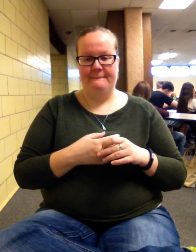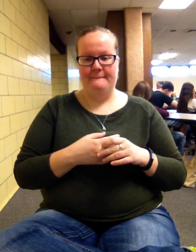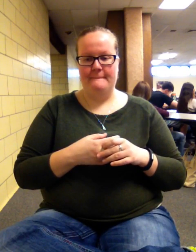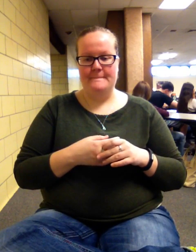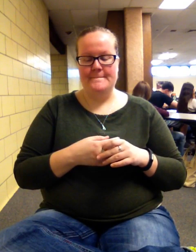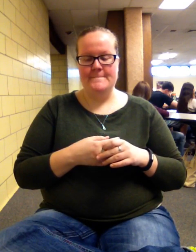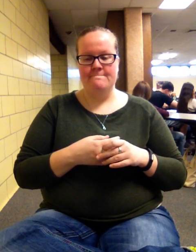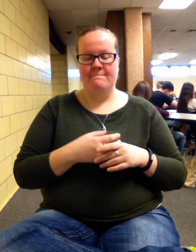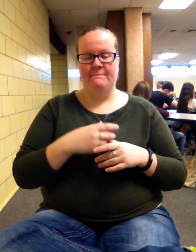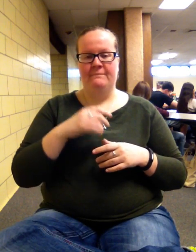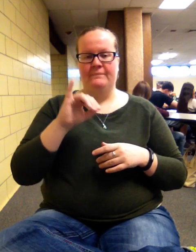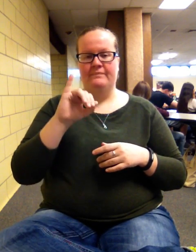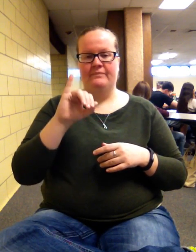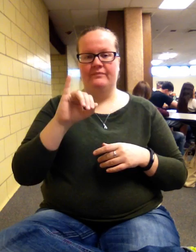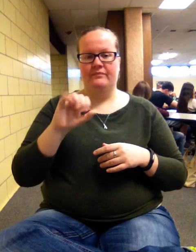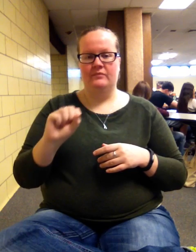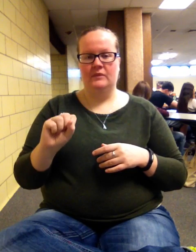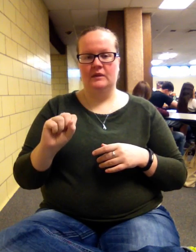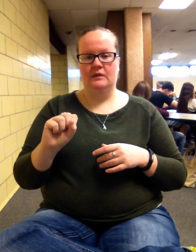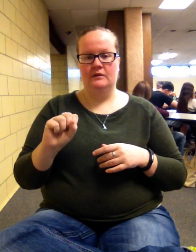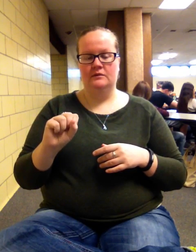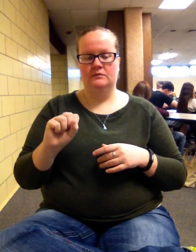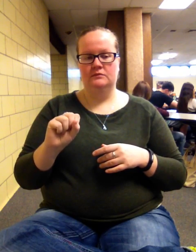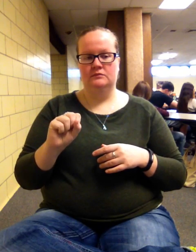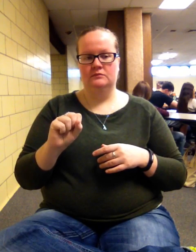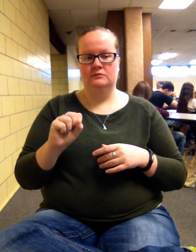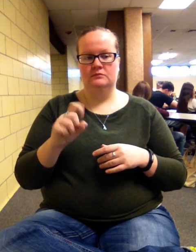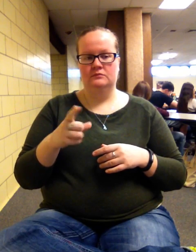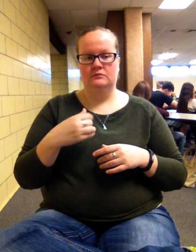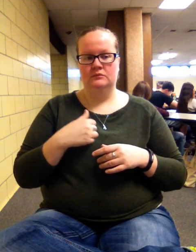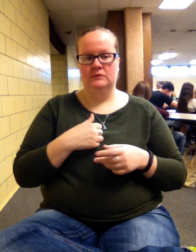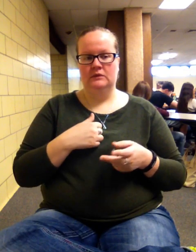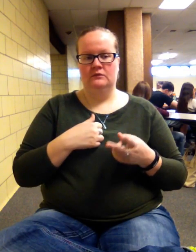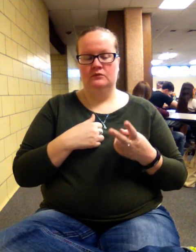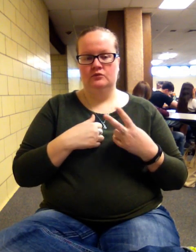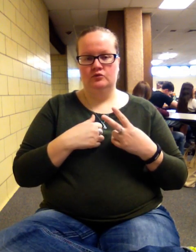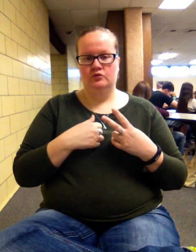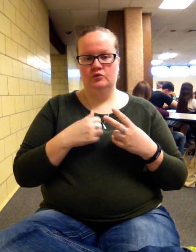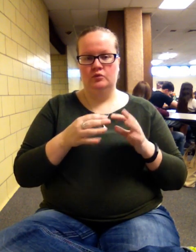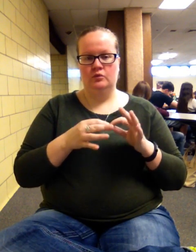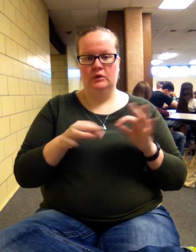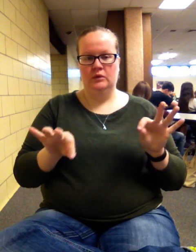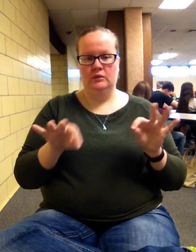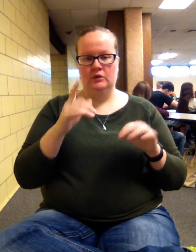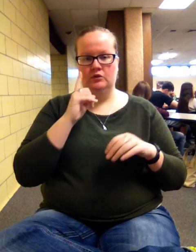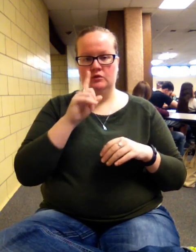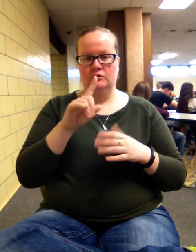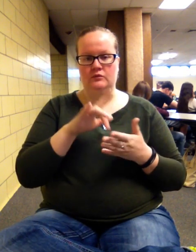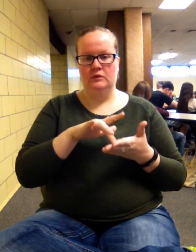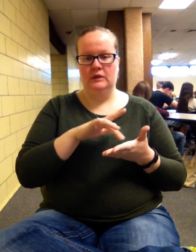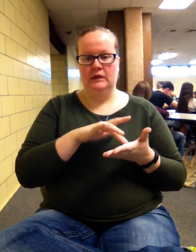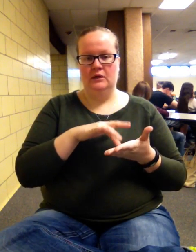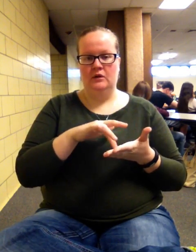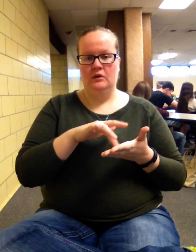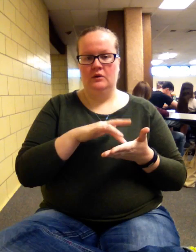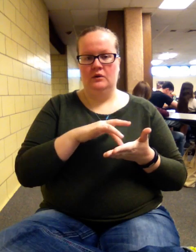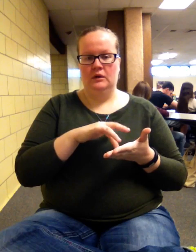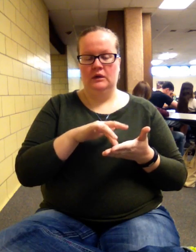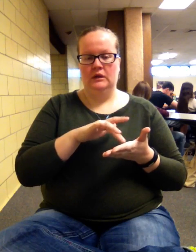I sub S, you have two equations for calculating the rate of